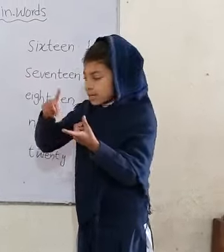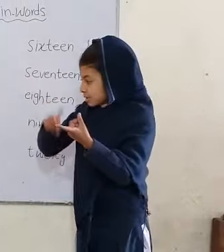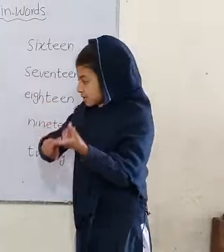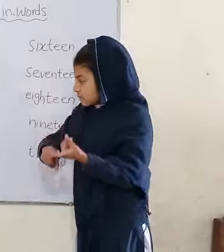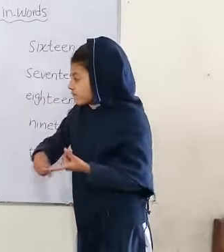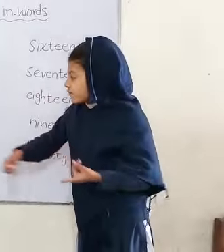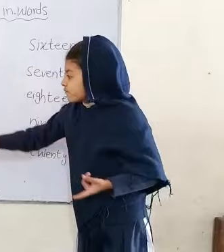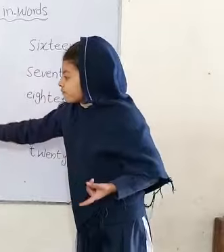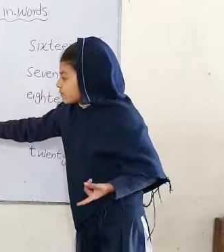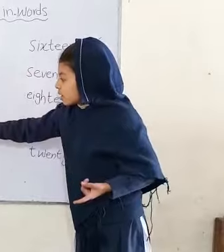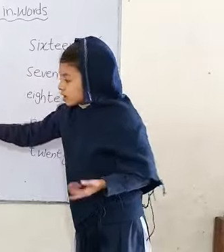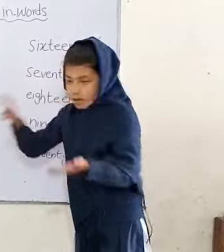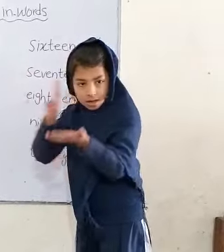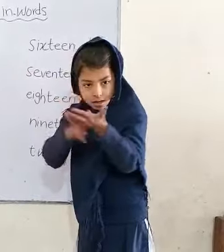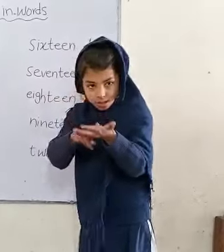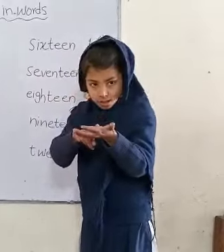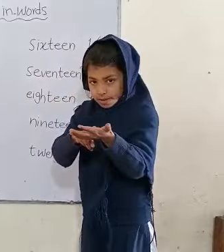double E N